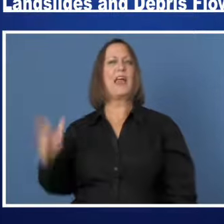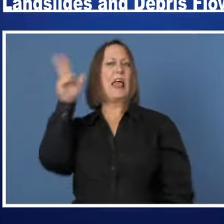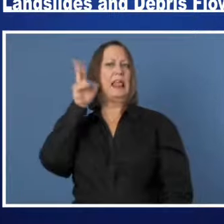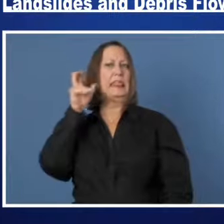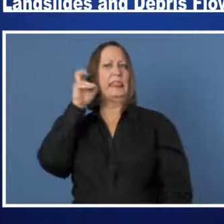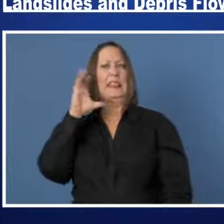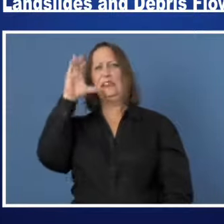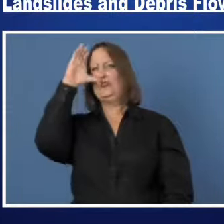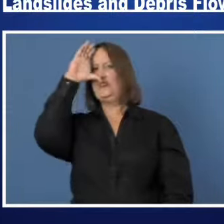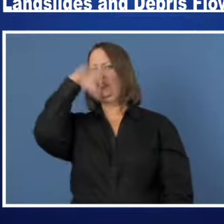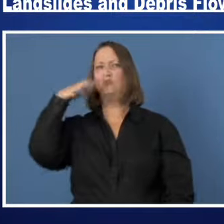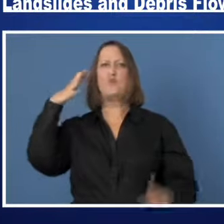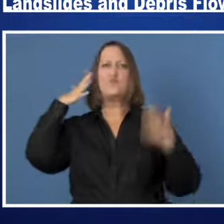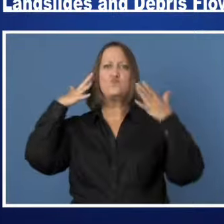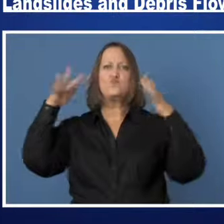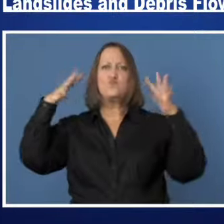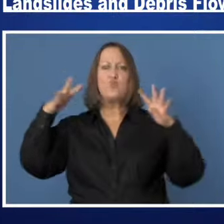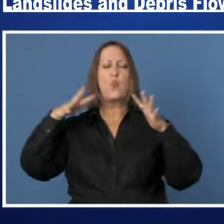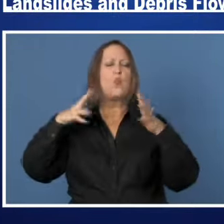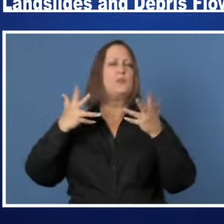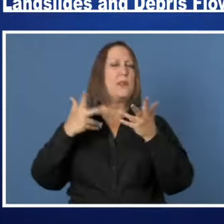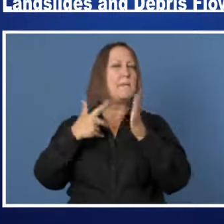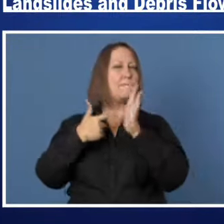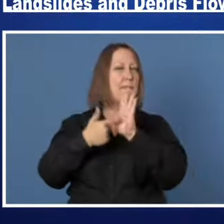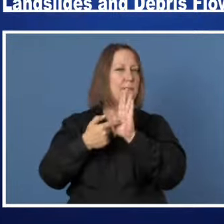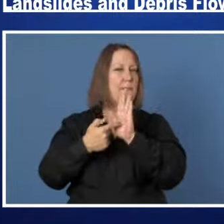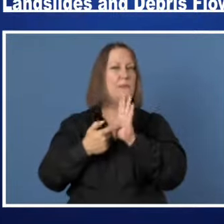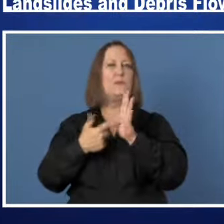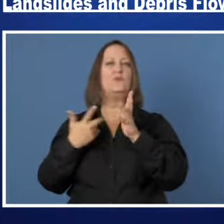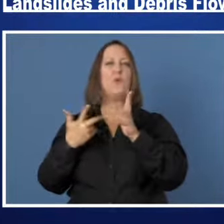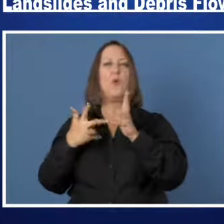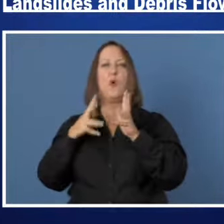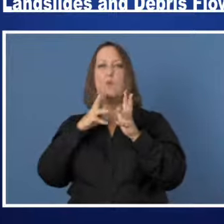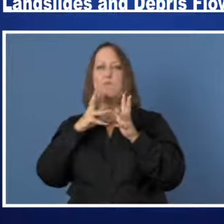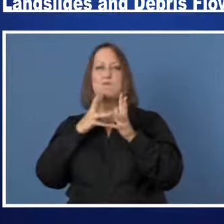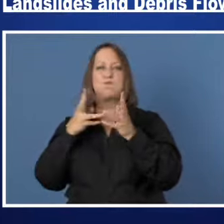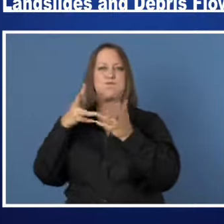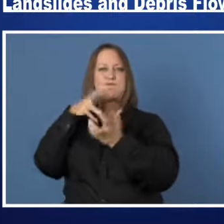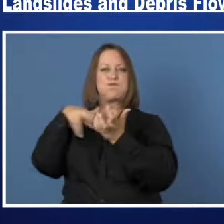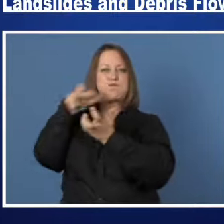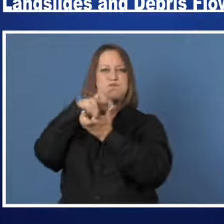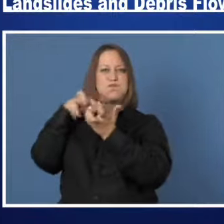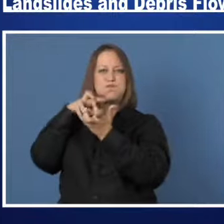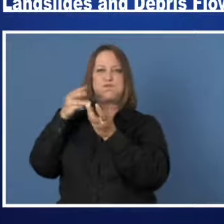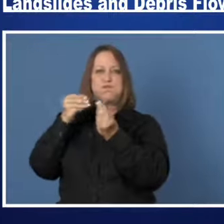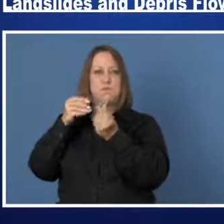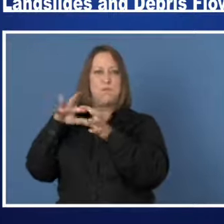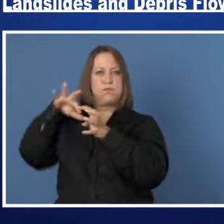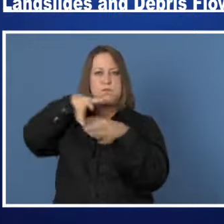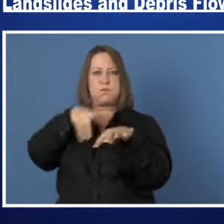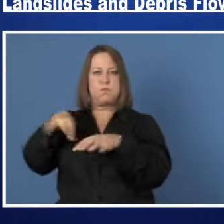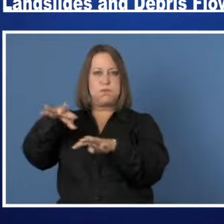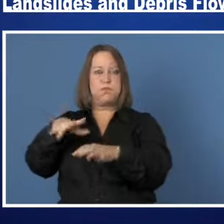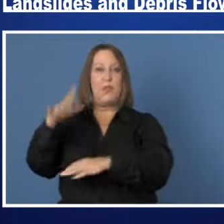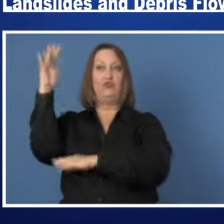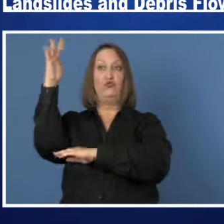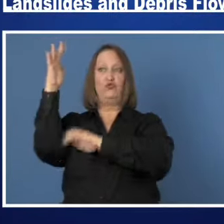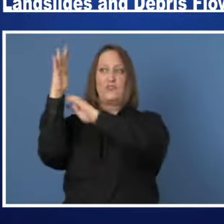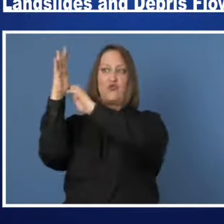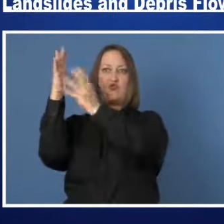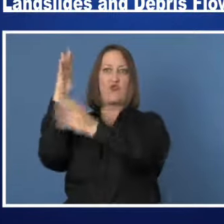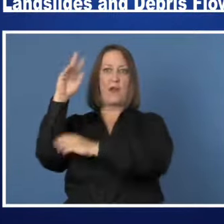Listen for any unusual sounds that might indicate moving debris, such as trees cracking